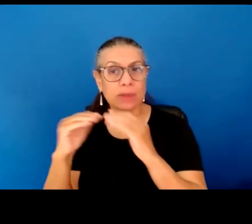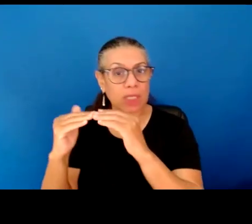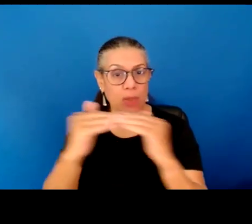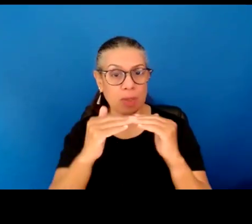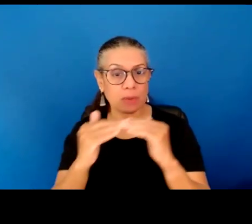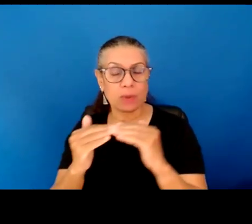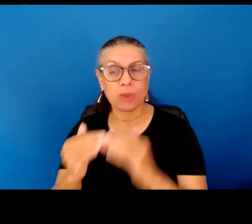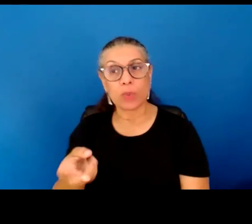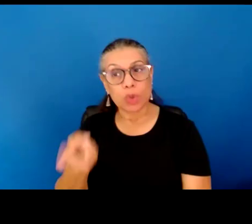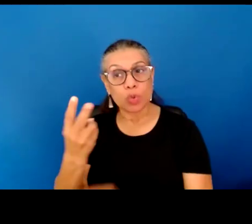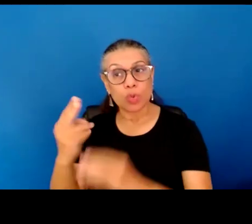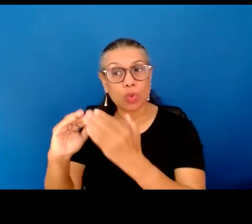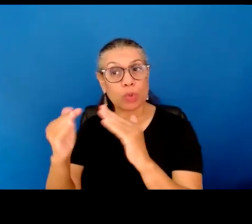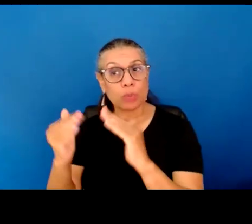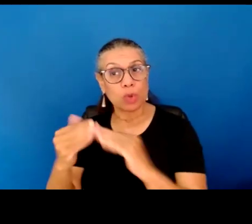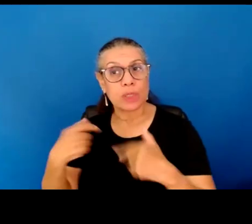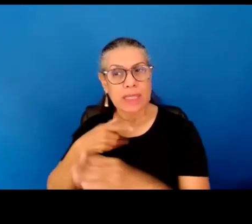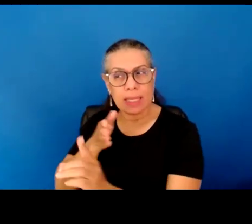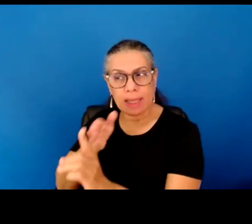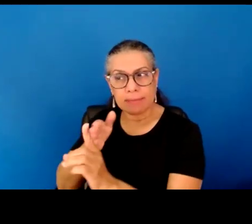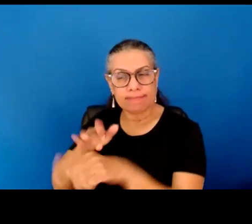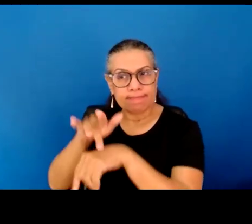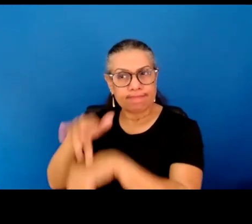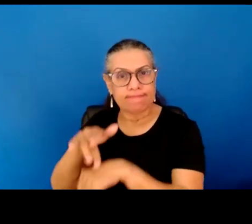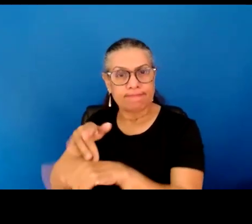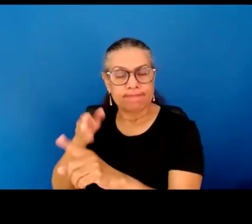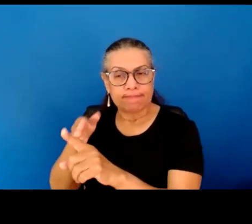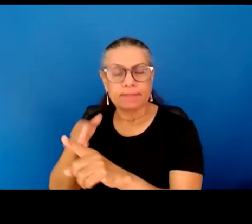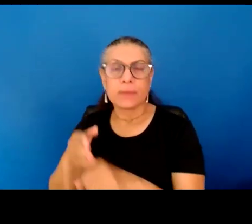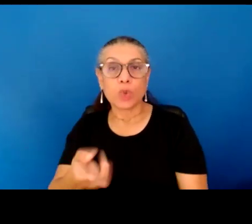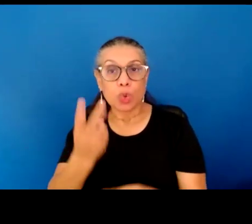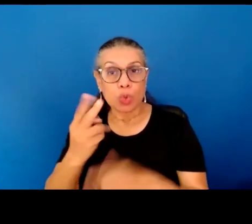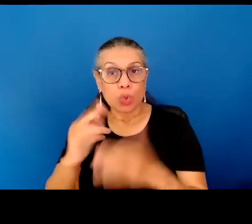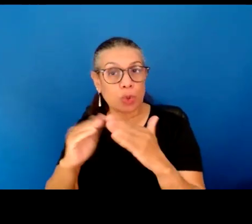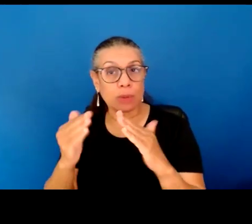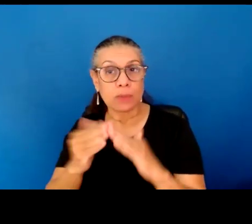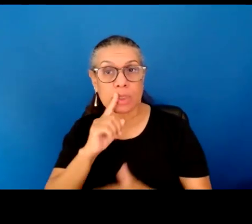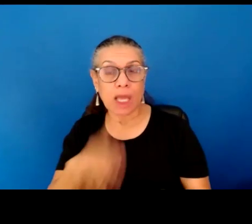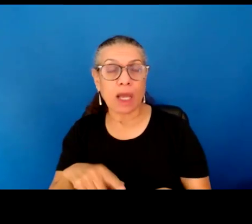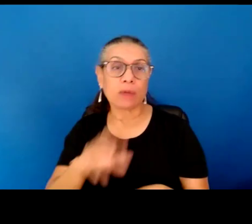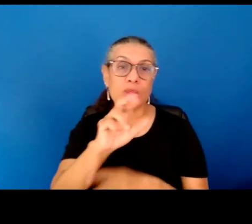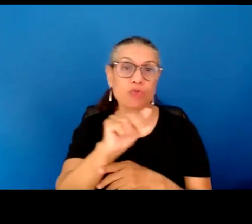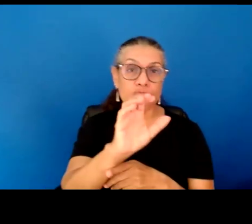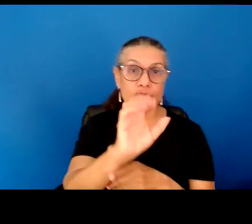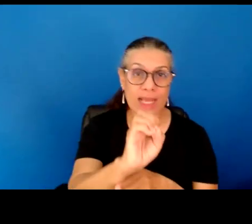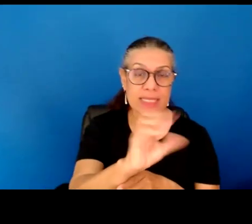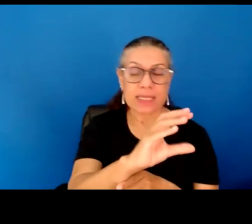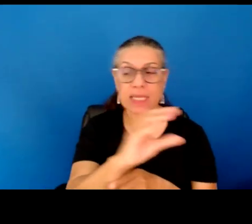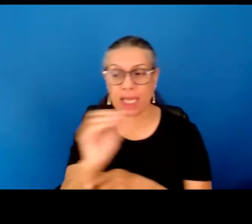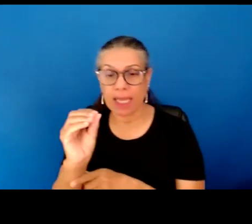I'm very concerned with, which is race and